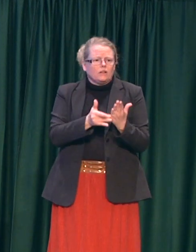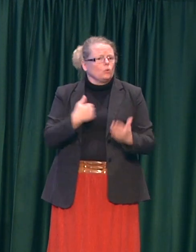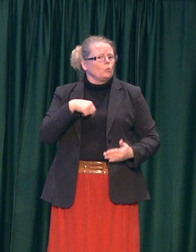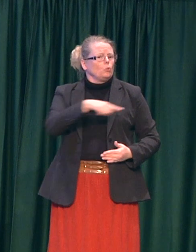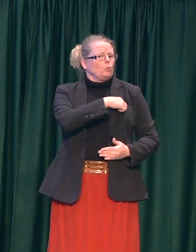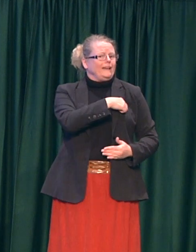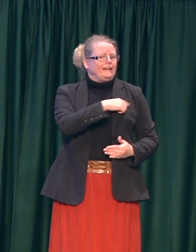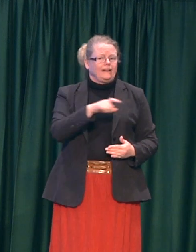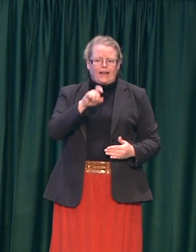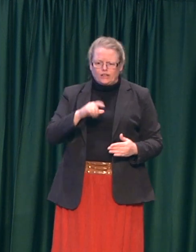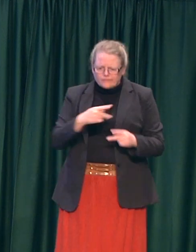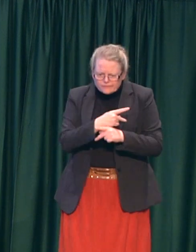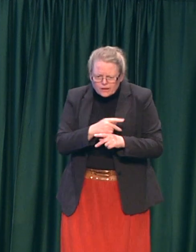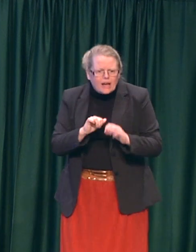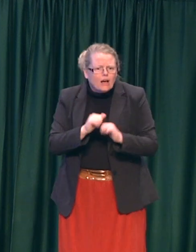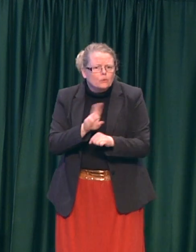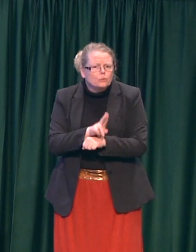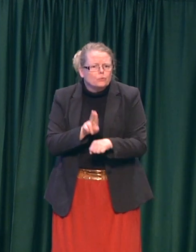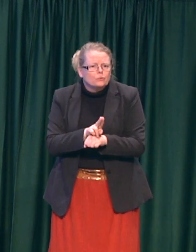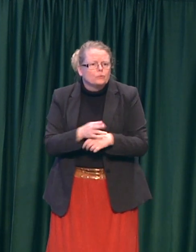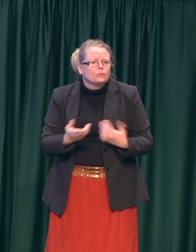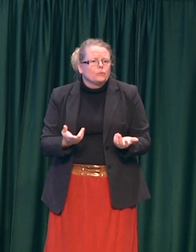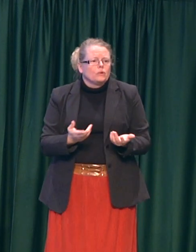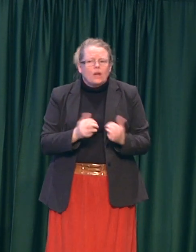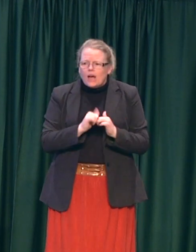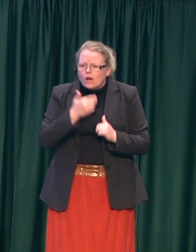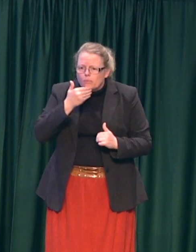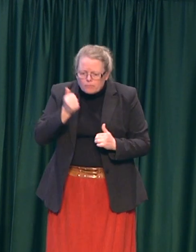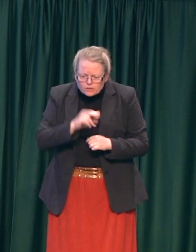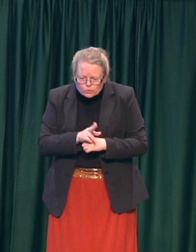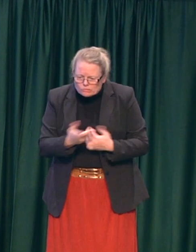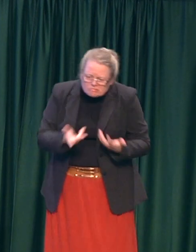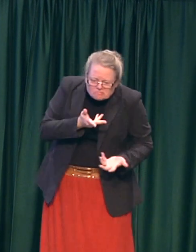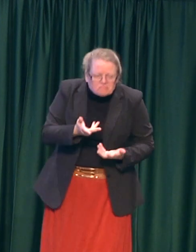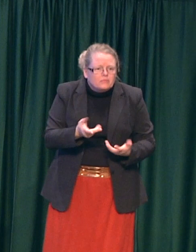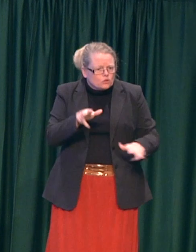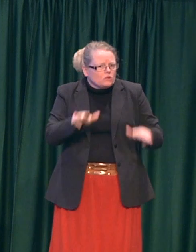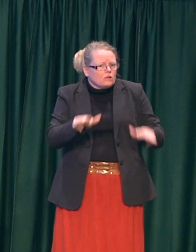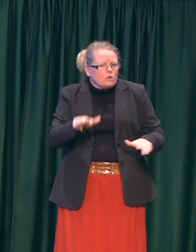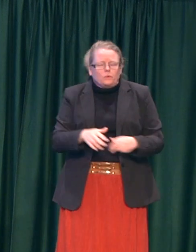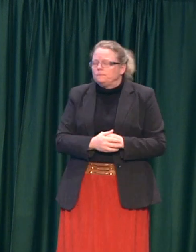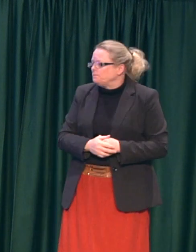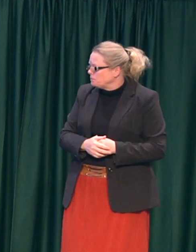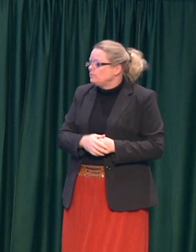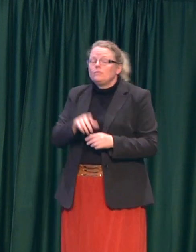So yeah, when it was new technology, we had to figure it out. We had to figure out how to use it, how to best use the technology.